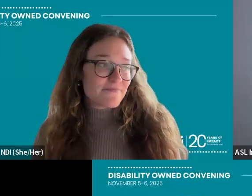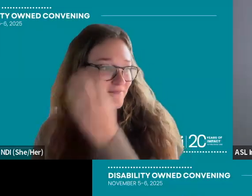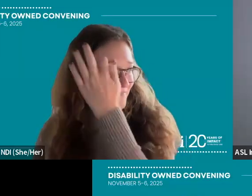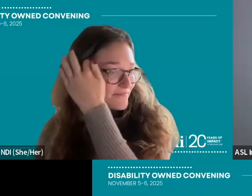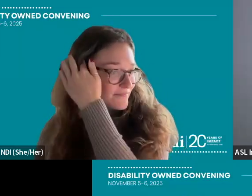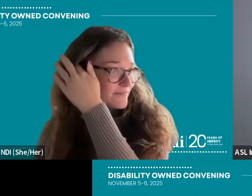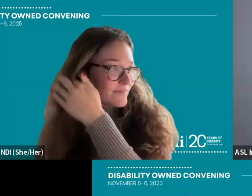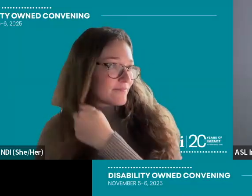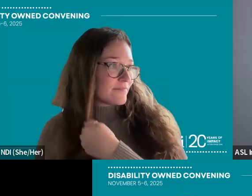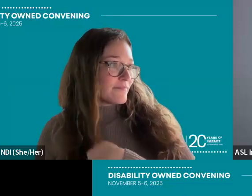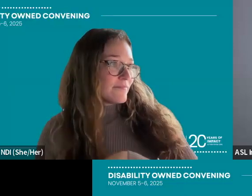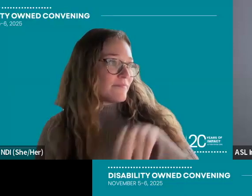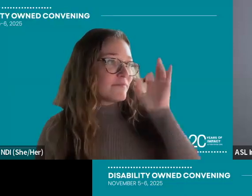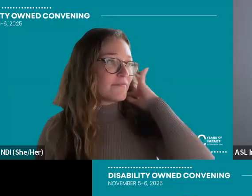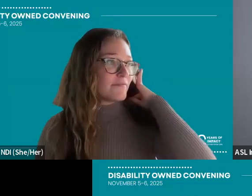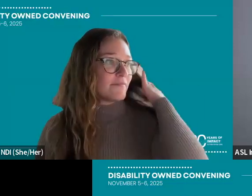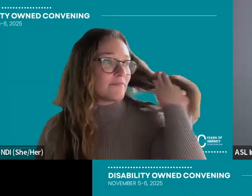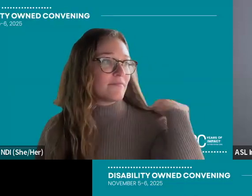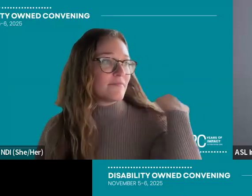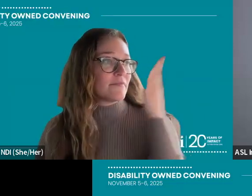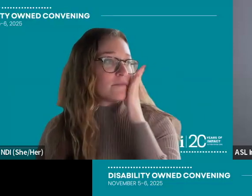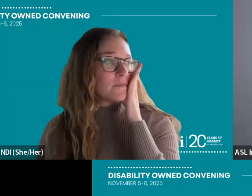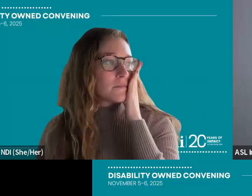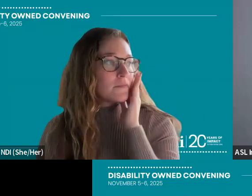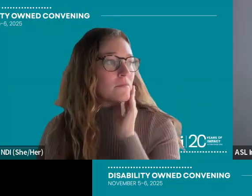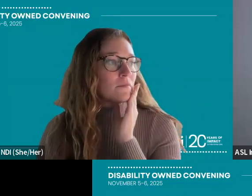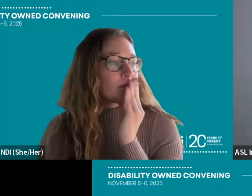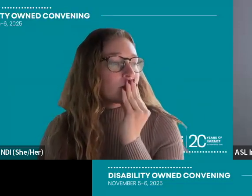Yeah, that's great. Somebody had asked